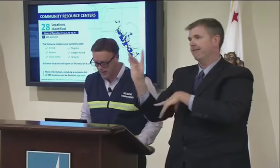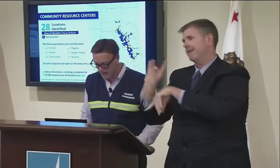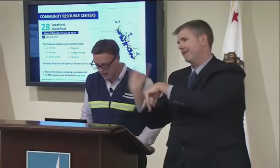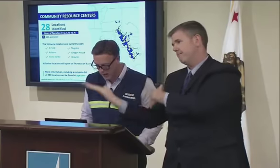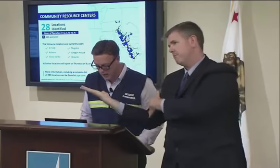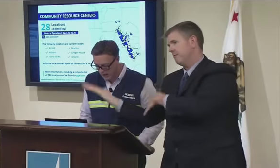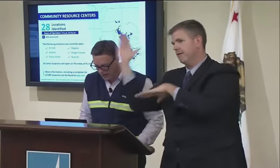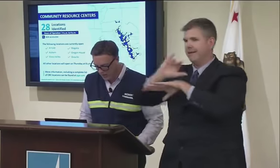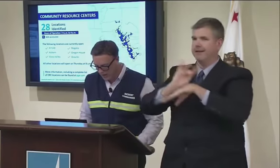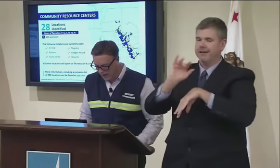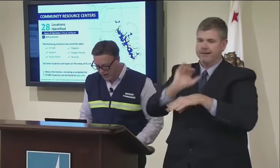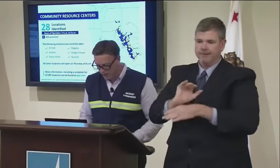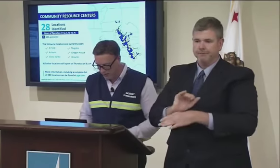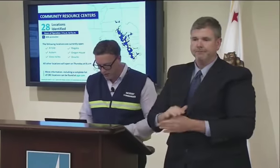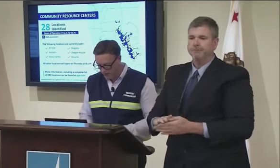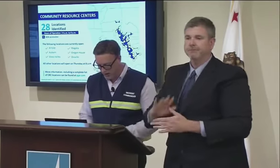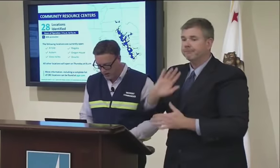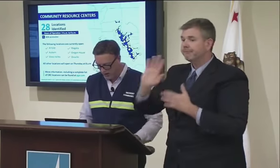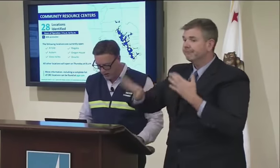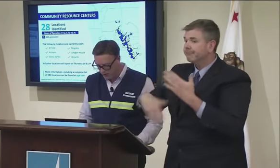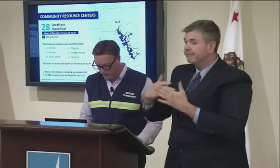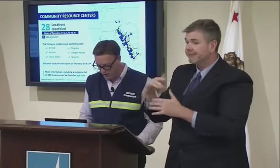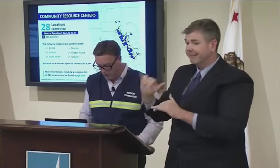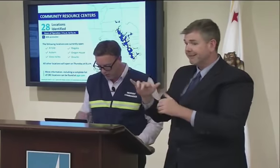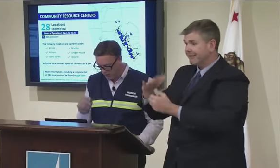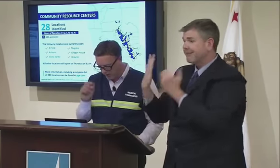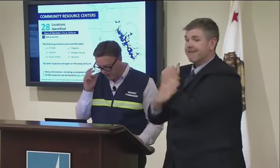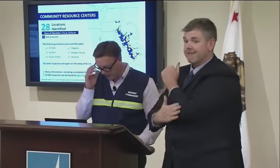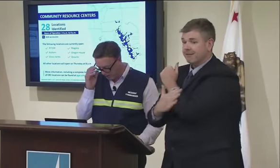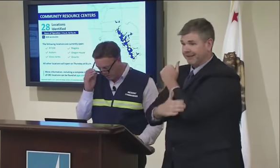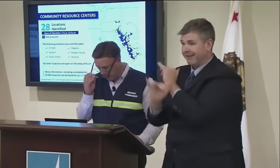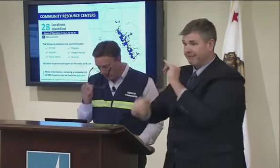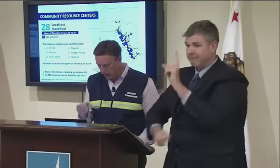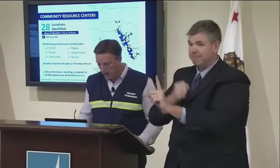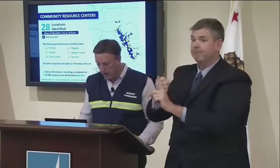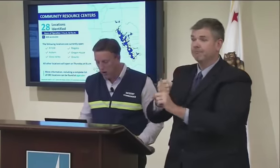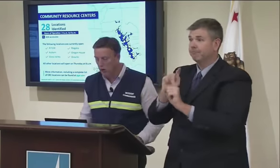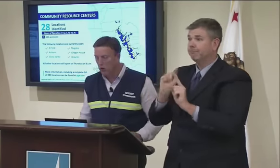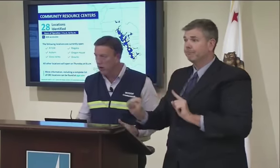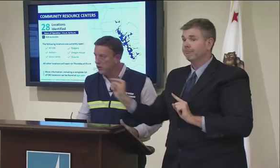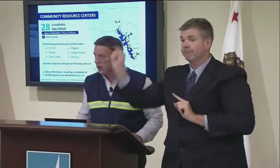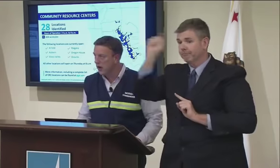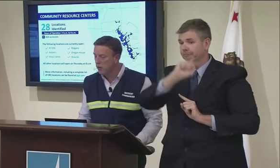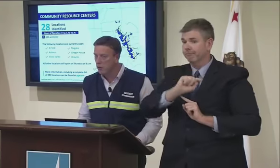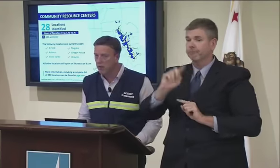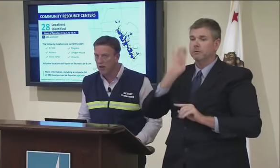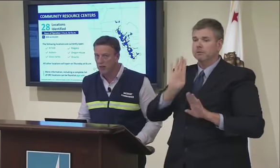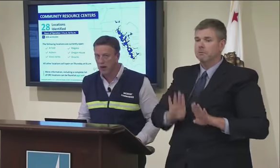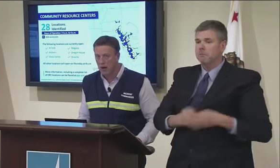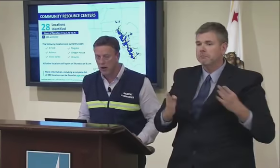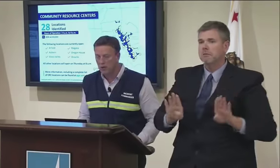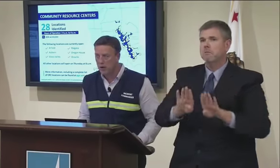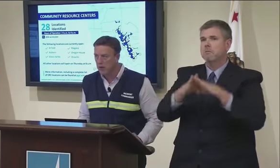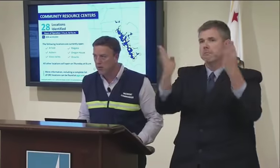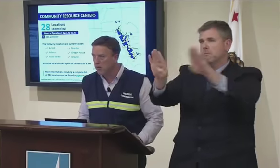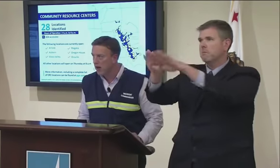affected, and we asked if there was any interest in opening any of those counties earlier today, we received some interest in